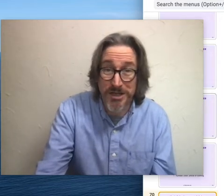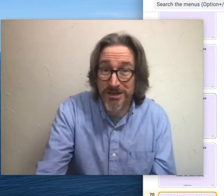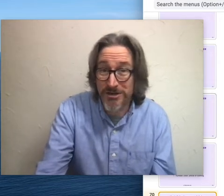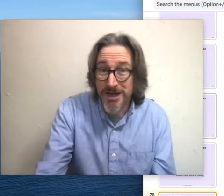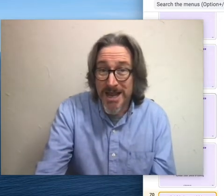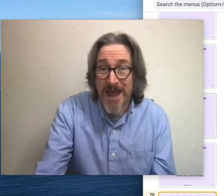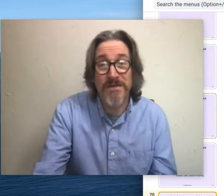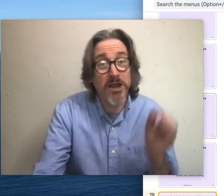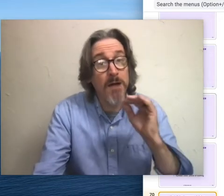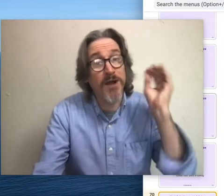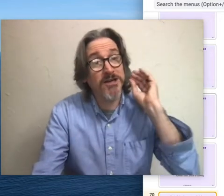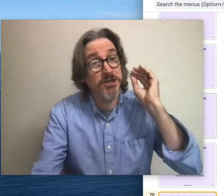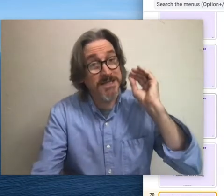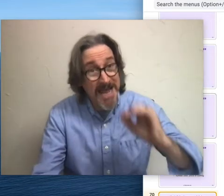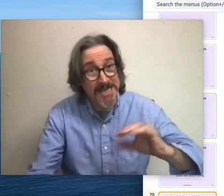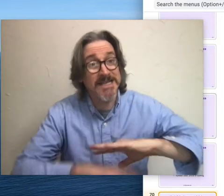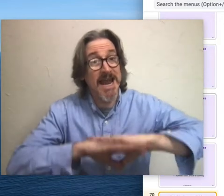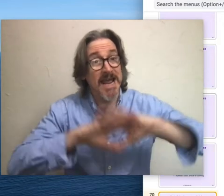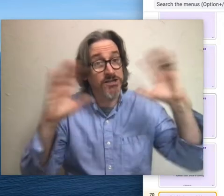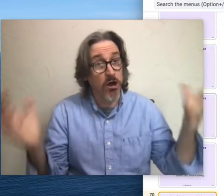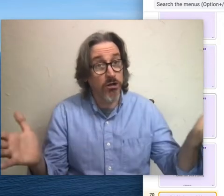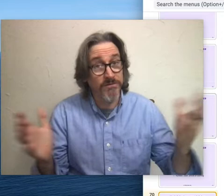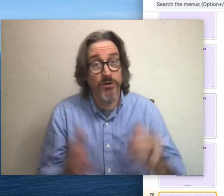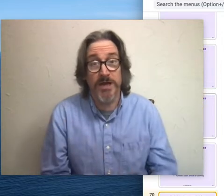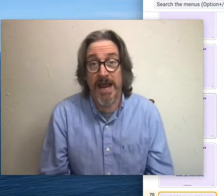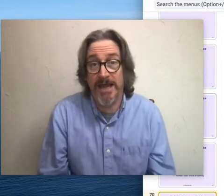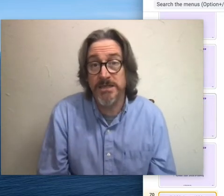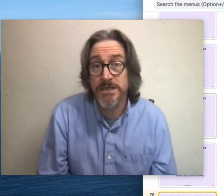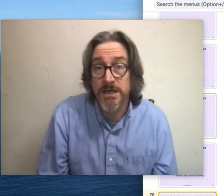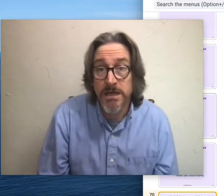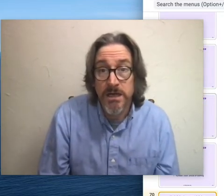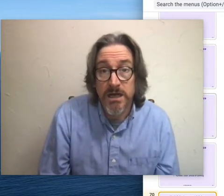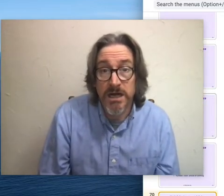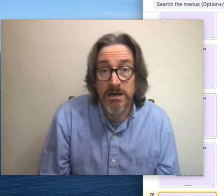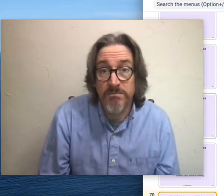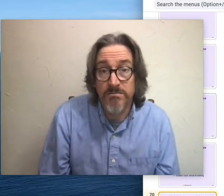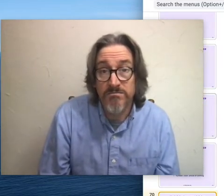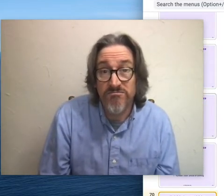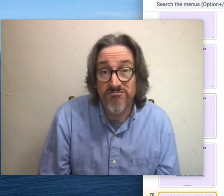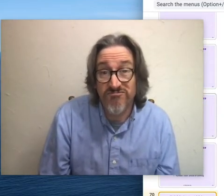pretty clear. And then the comprehension test that ends all of Unit 8,